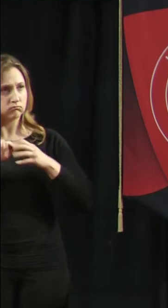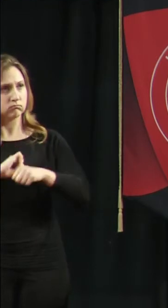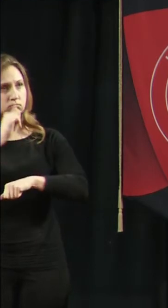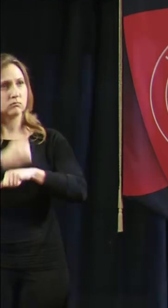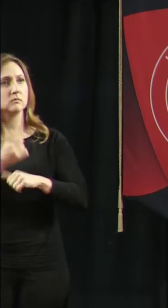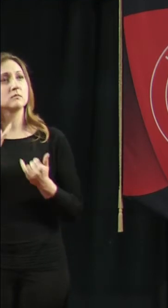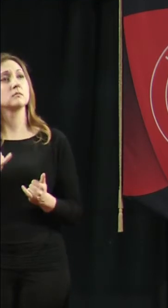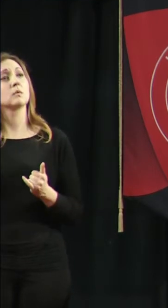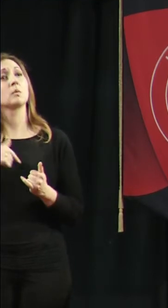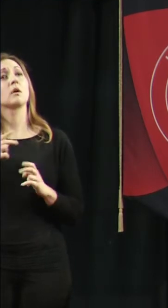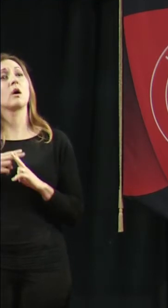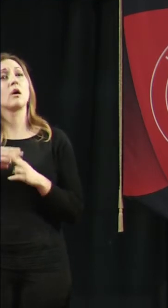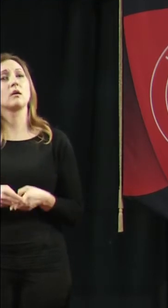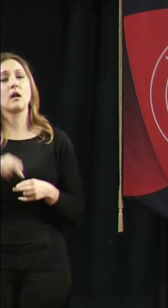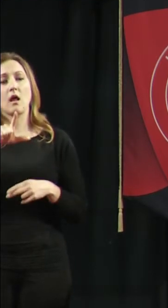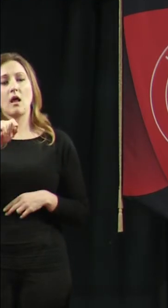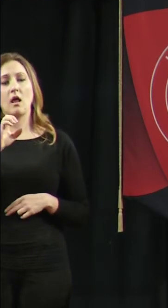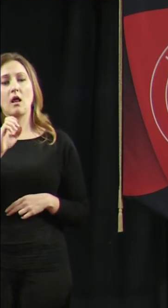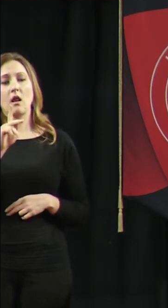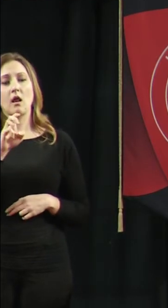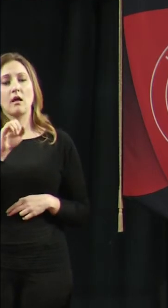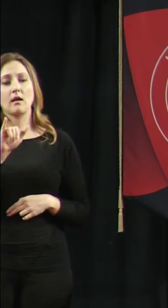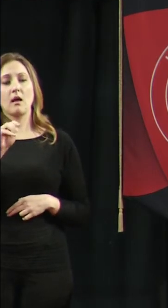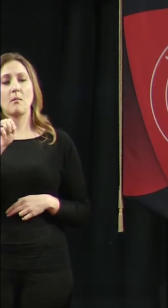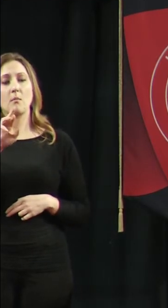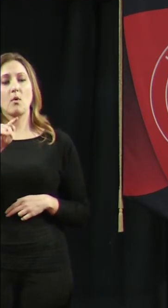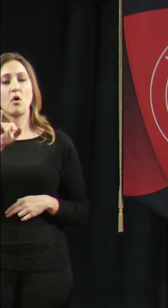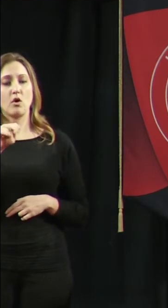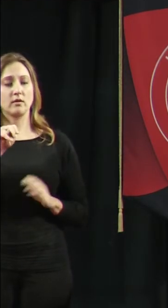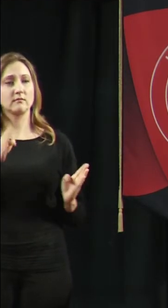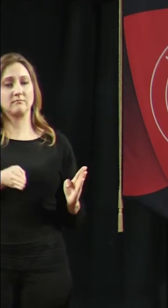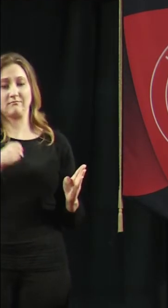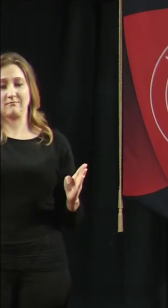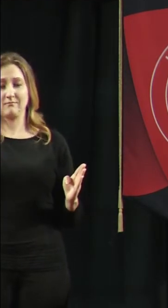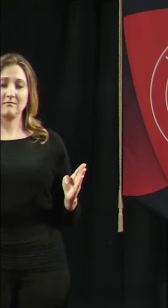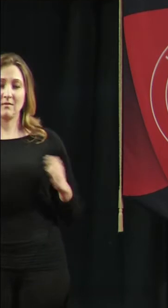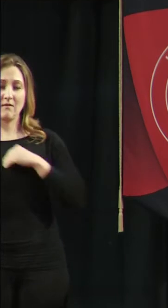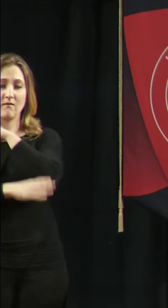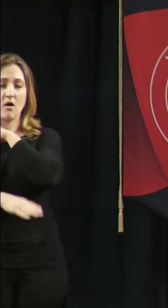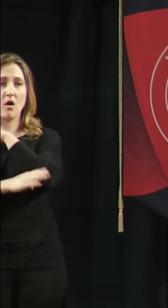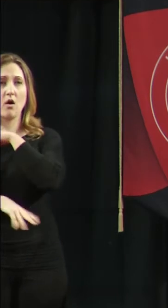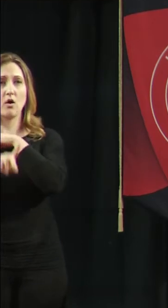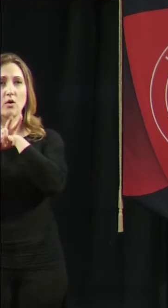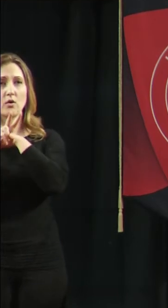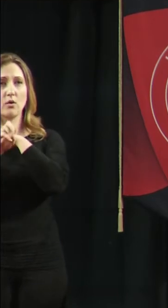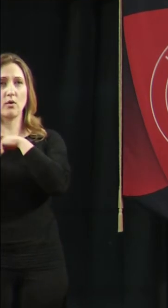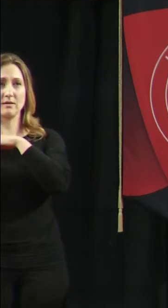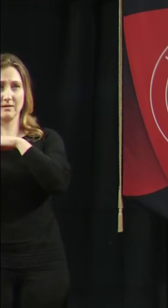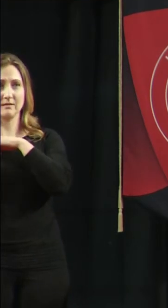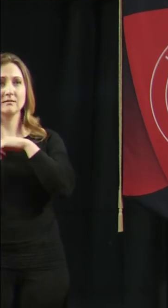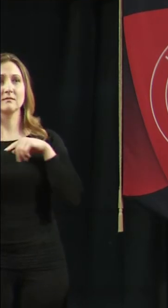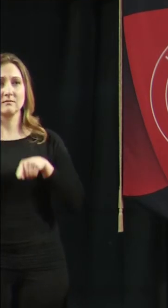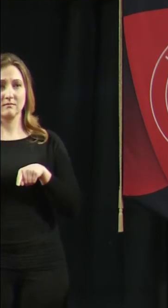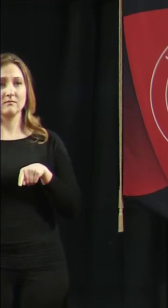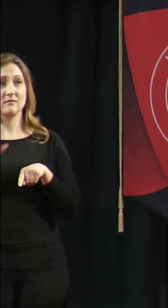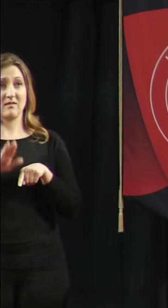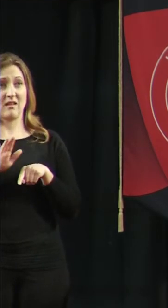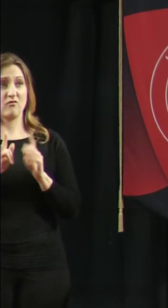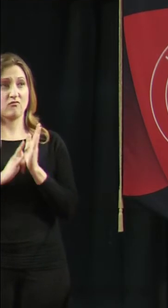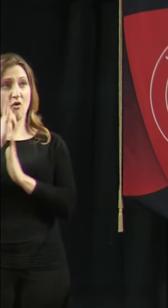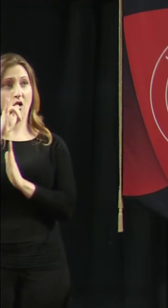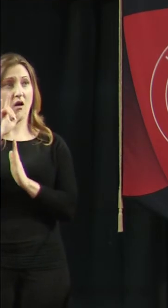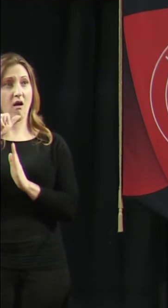now known as Lockheed Martin. In the fall of 2006, Lockheed Martin's Atlas rocket